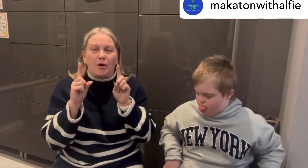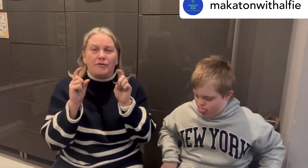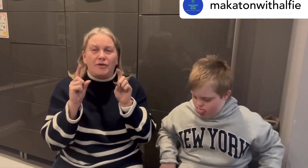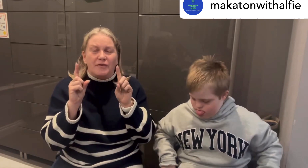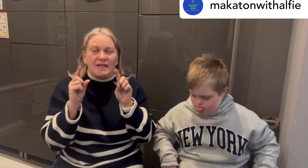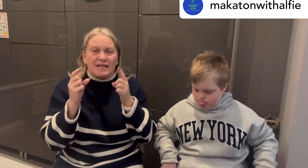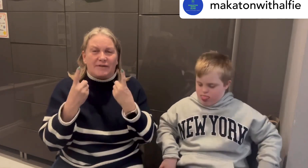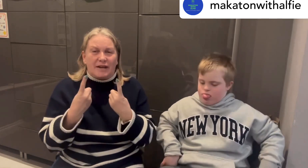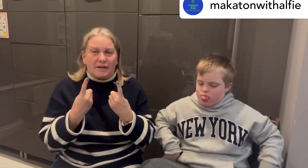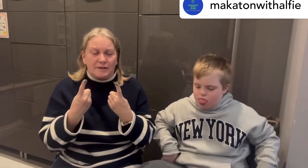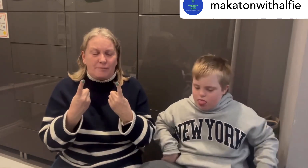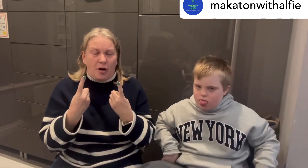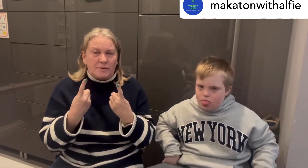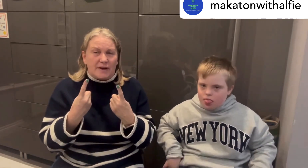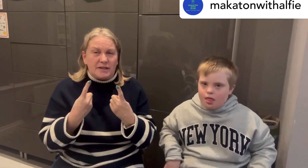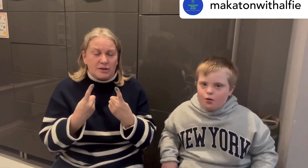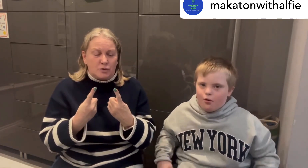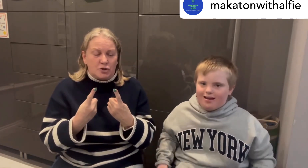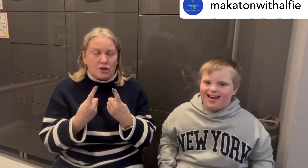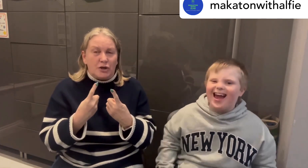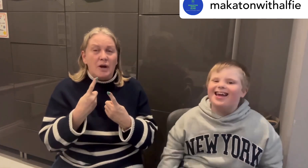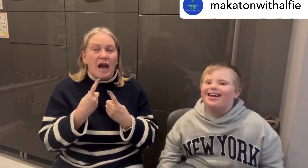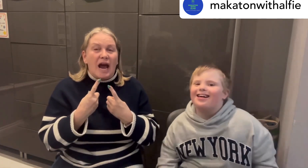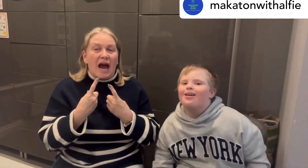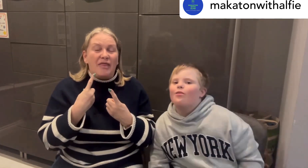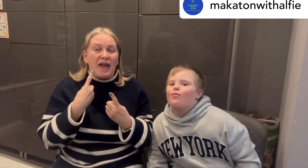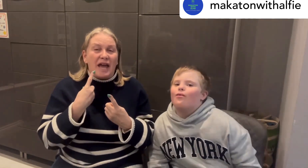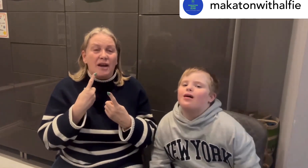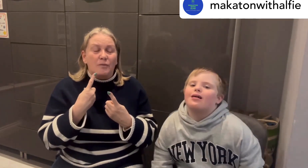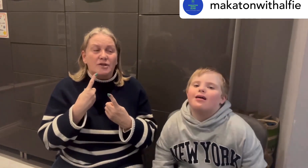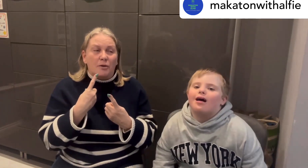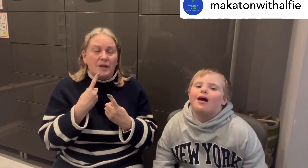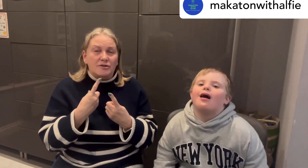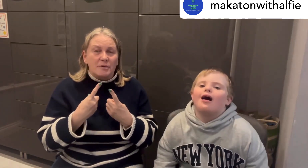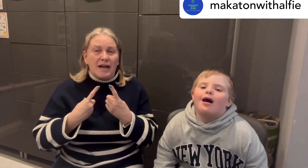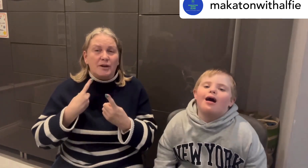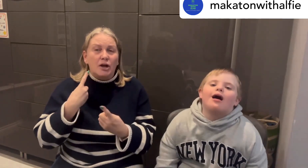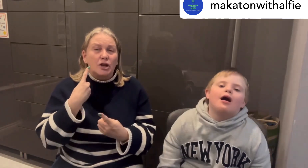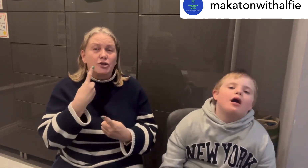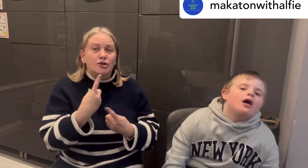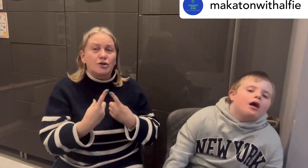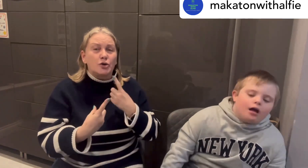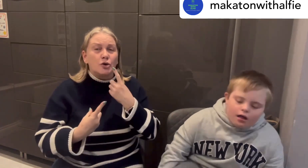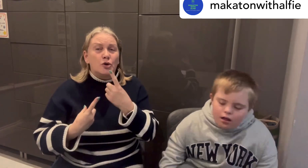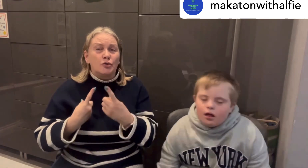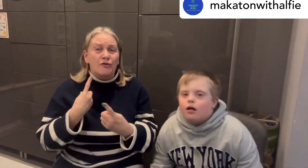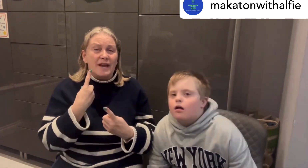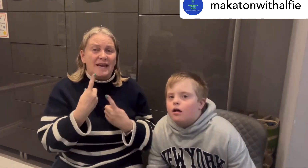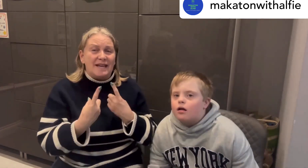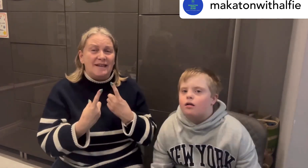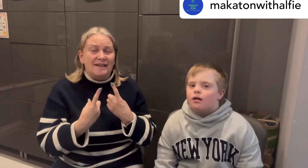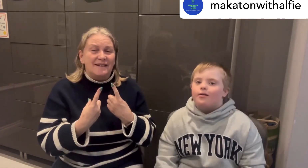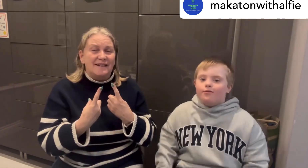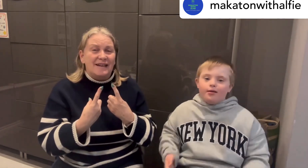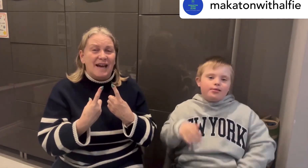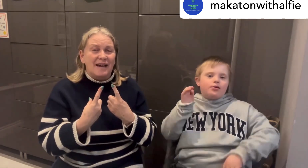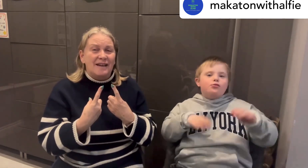of your index fingers, palms facing towards you, and then we start with our dominant hand and go, story. What do you